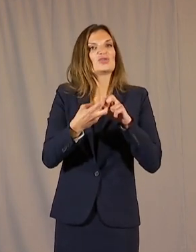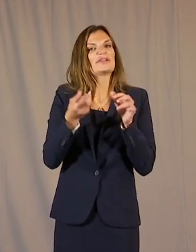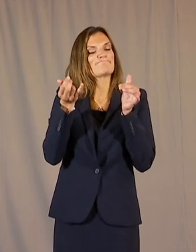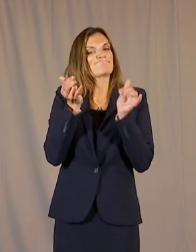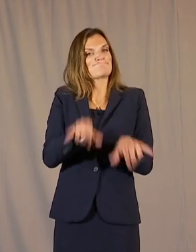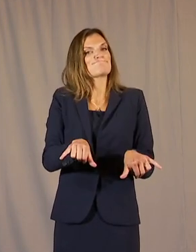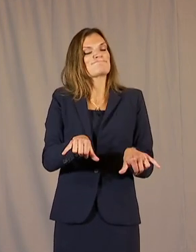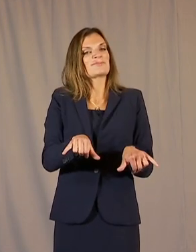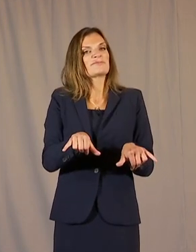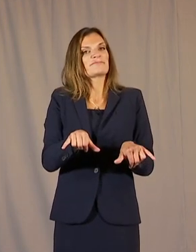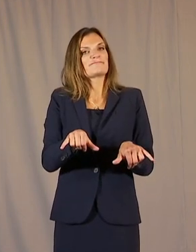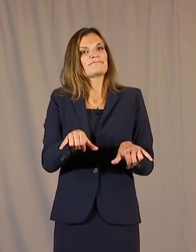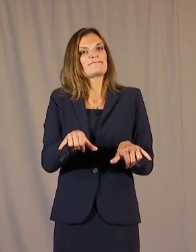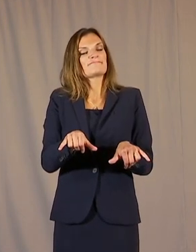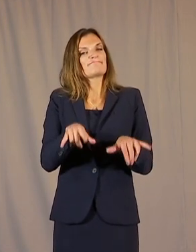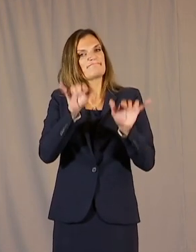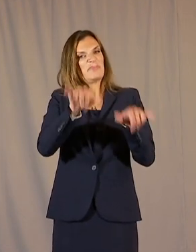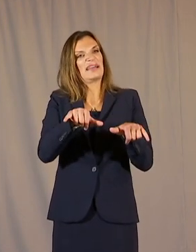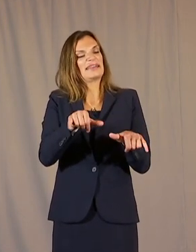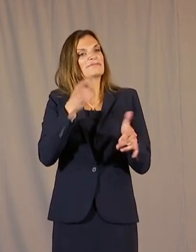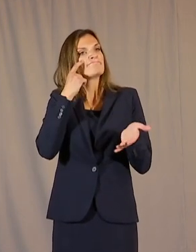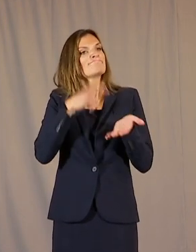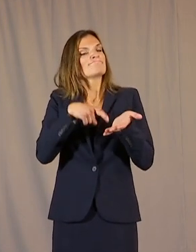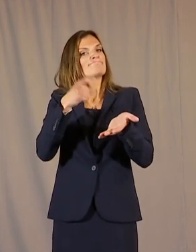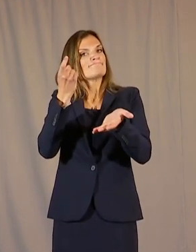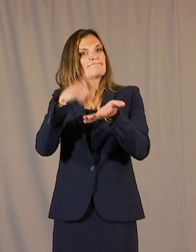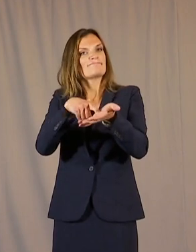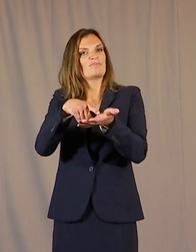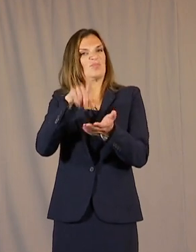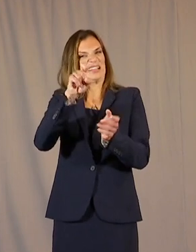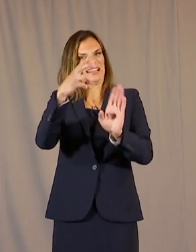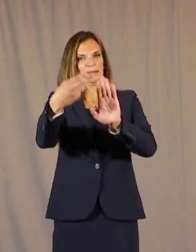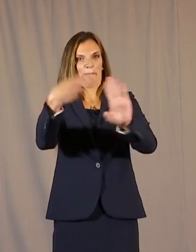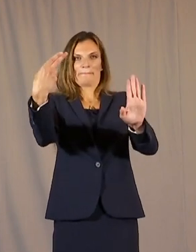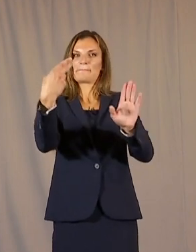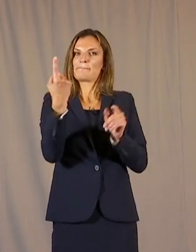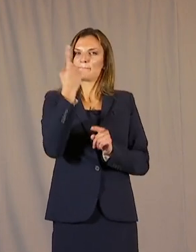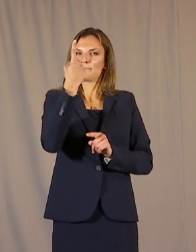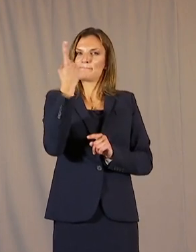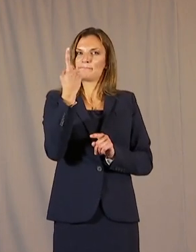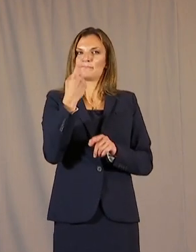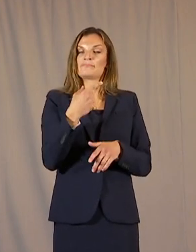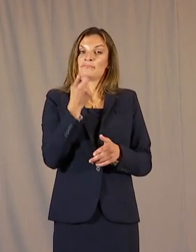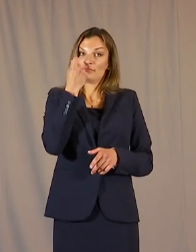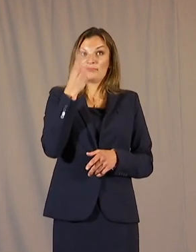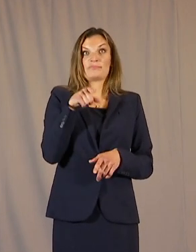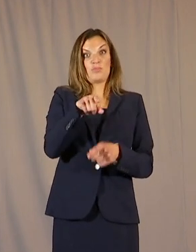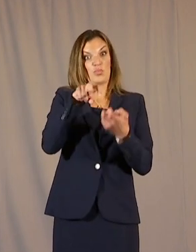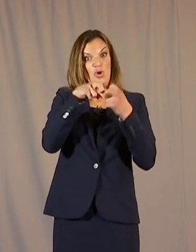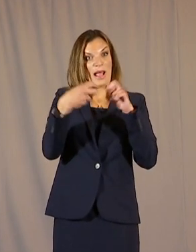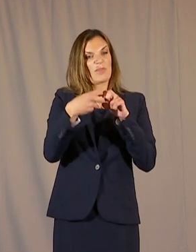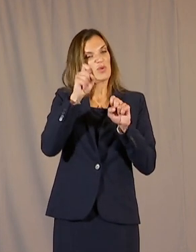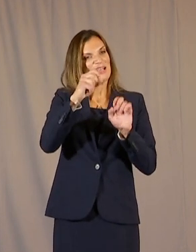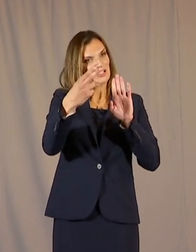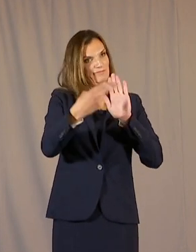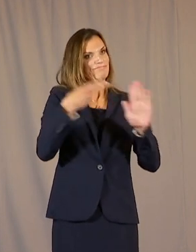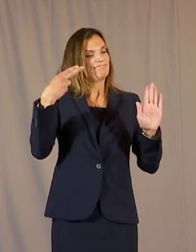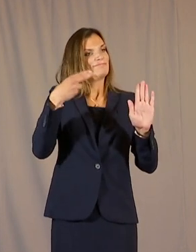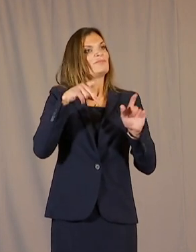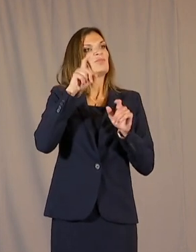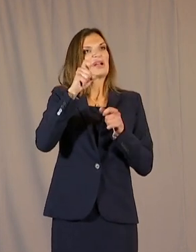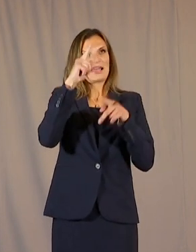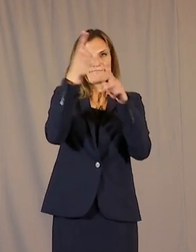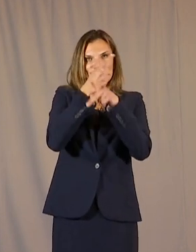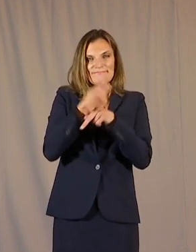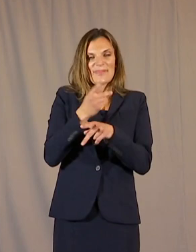that we have to name? Because in order to understand a problem, it has to be named so that we can get to solutions,